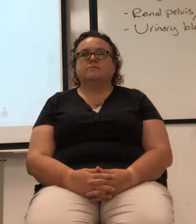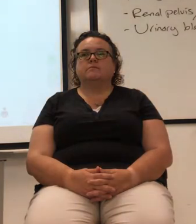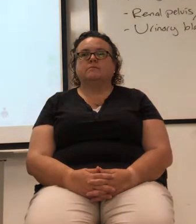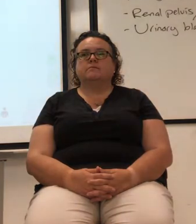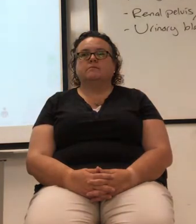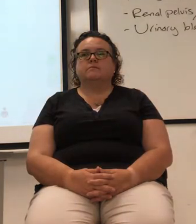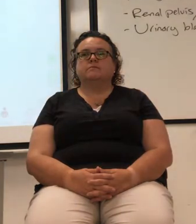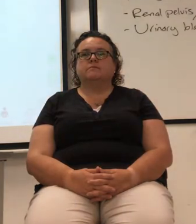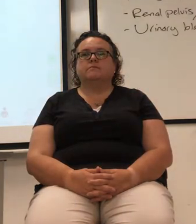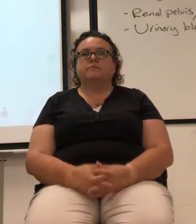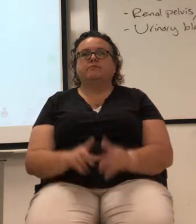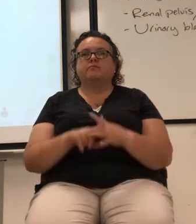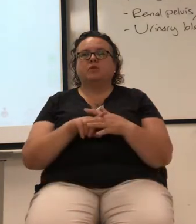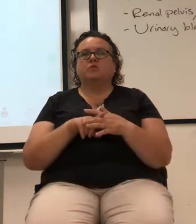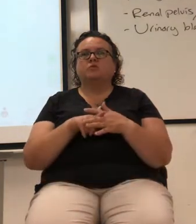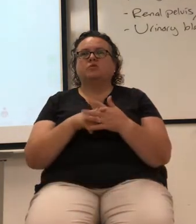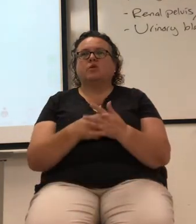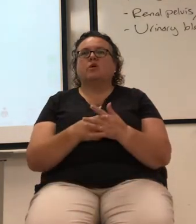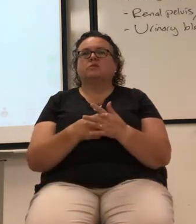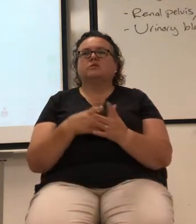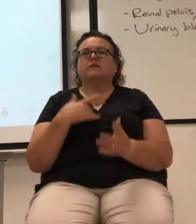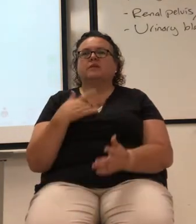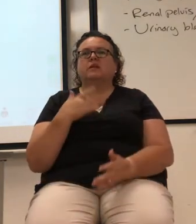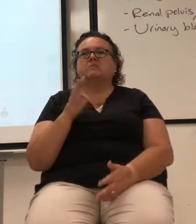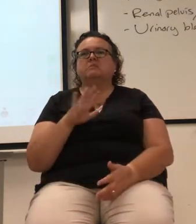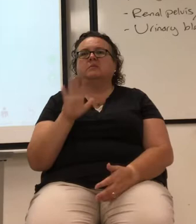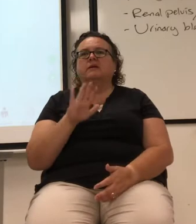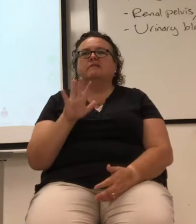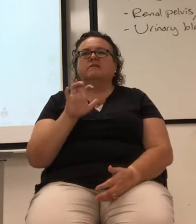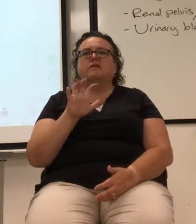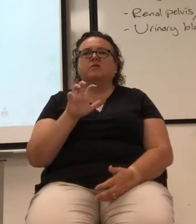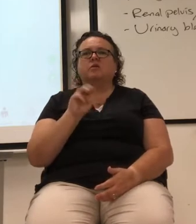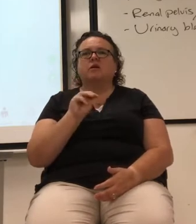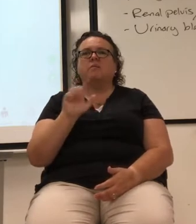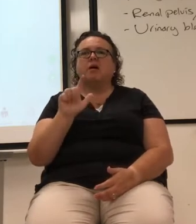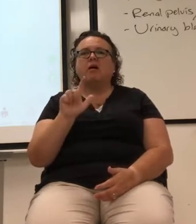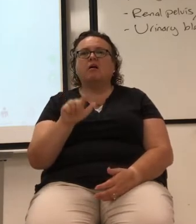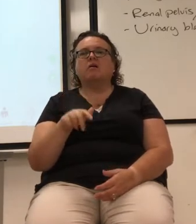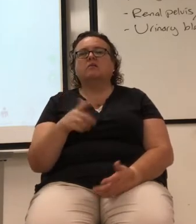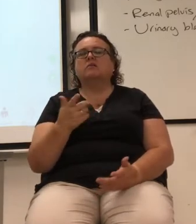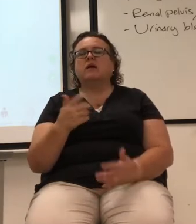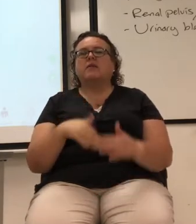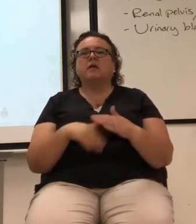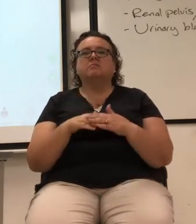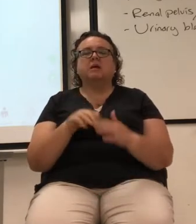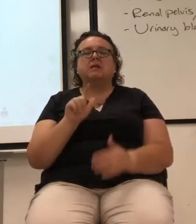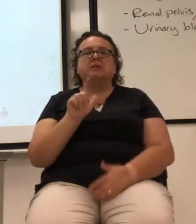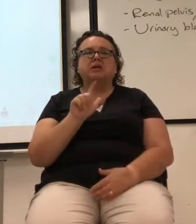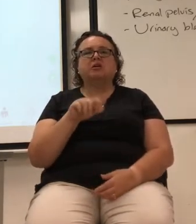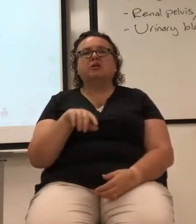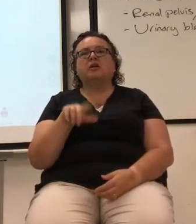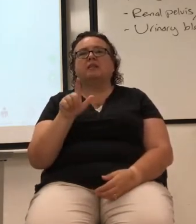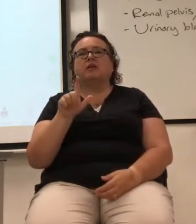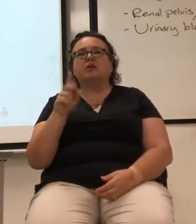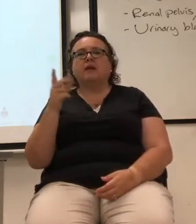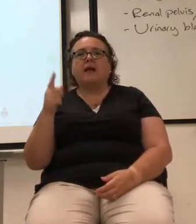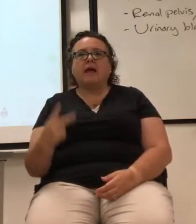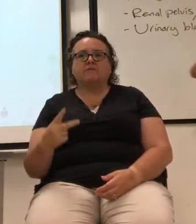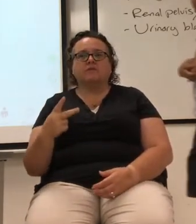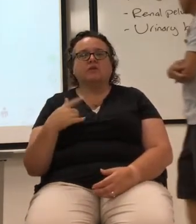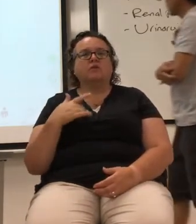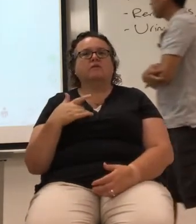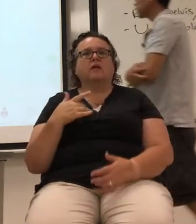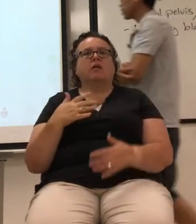You start to feel it at about 500 ml and you get to a liter, liter and a half, you start to max out. You start to really feel a full